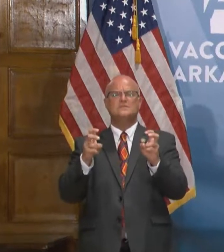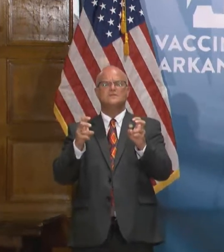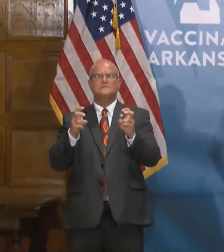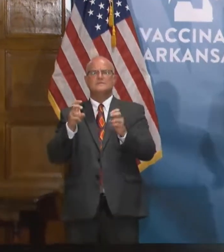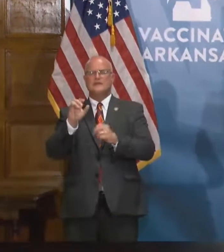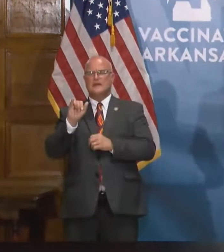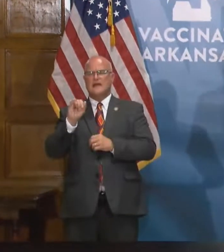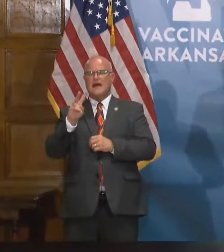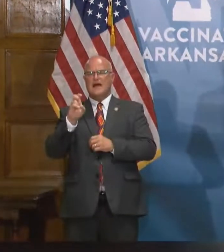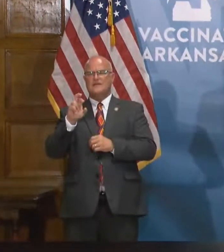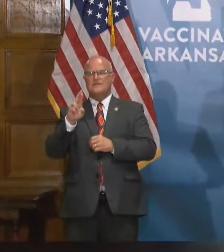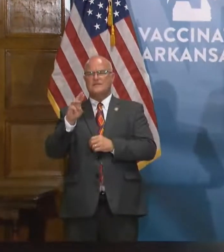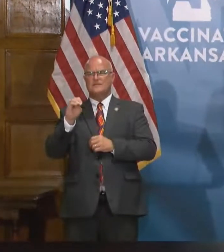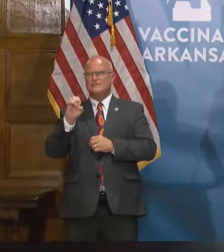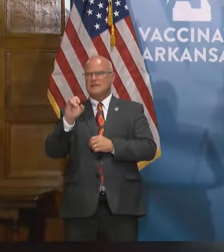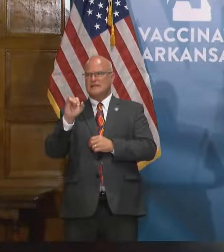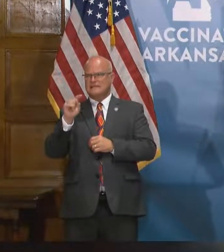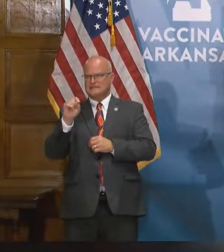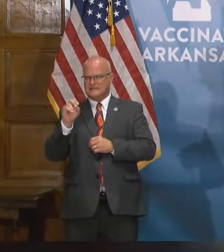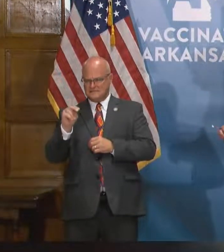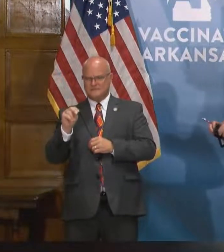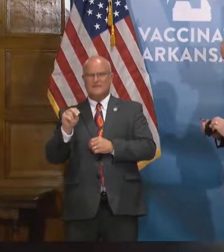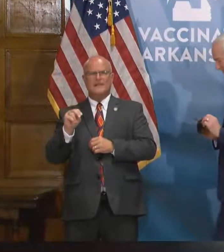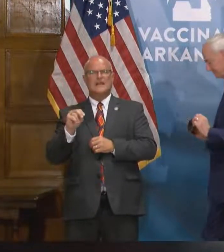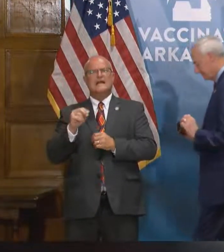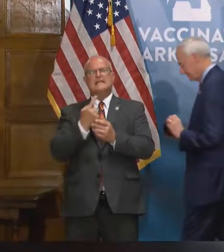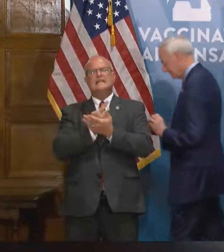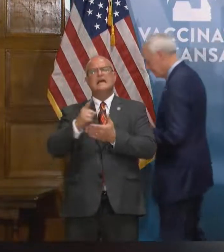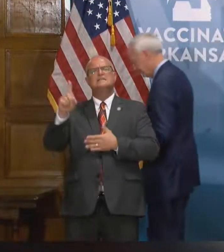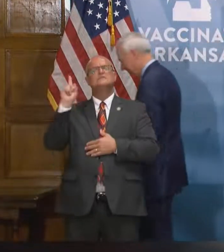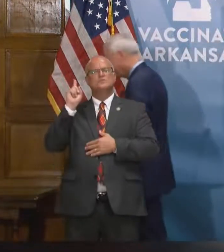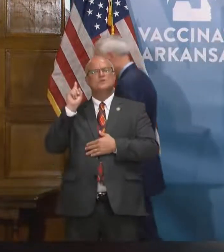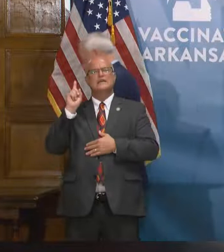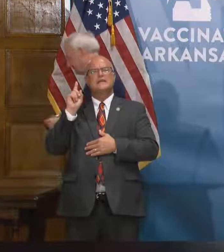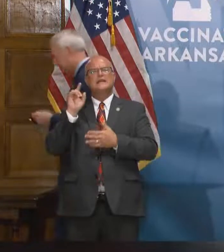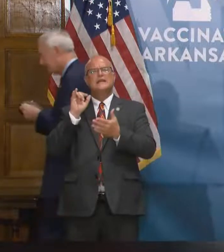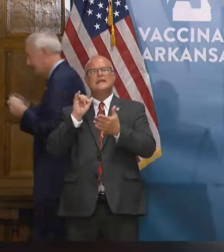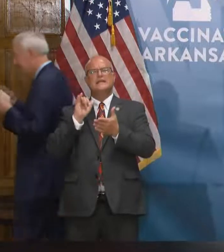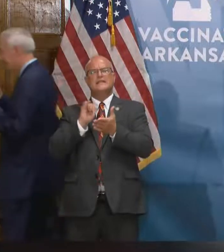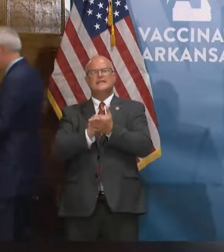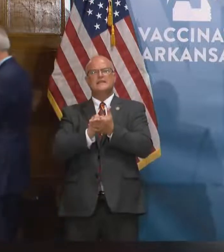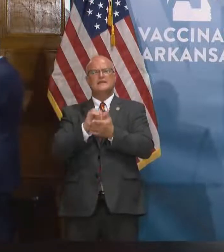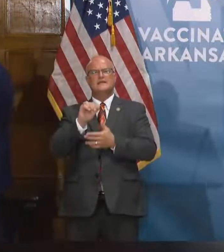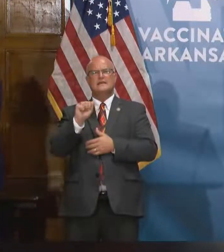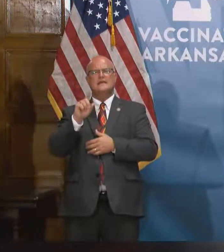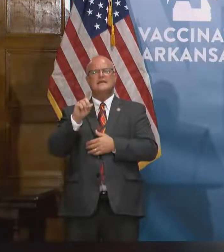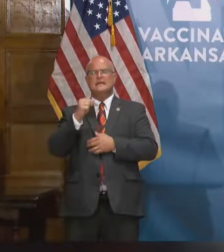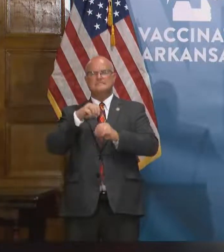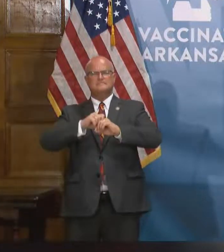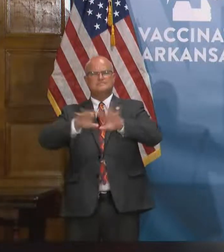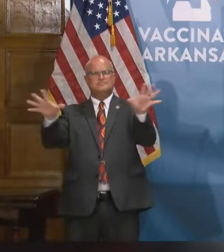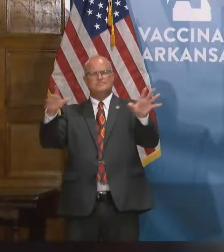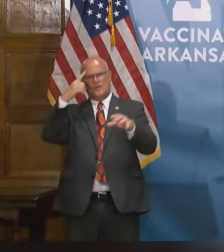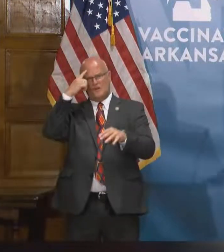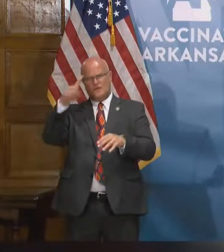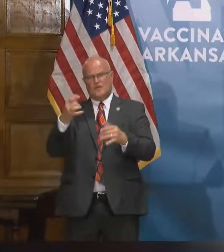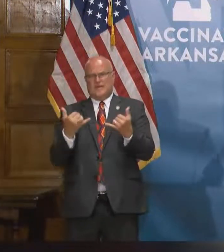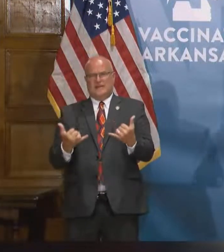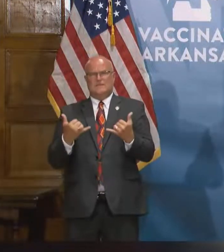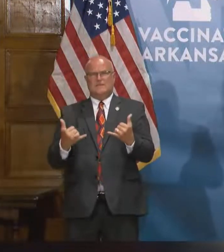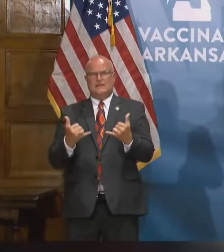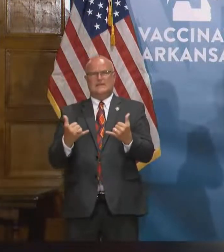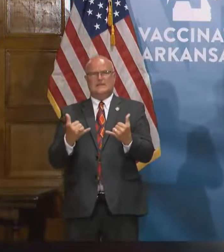ivermectin. American Medical Association last week had put out a statement calling for the